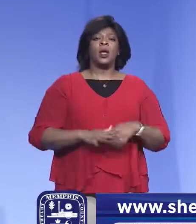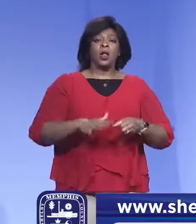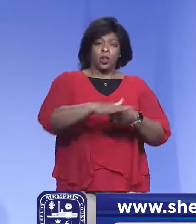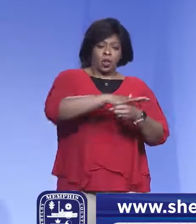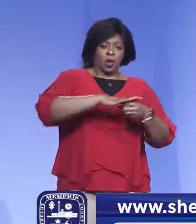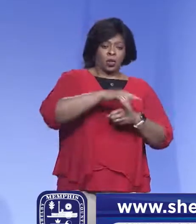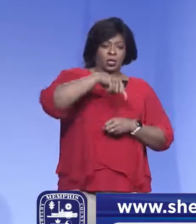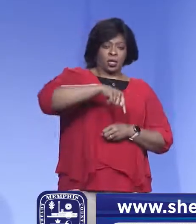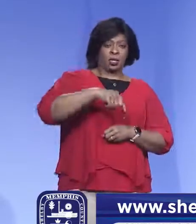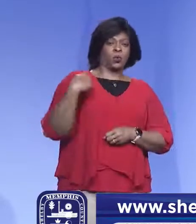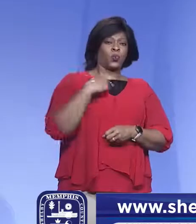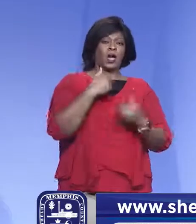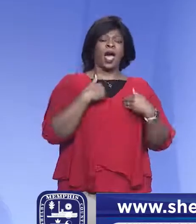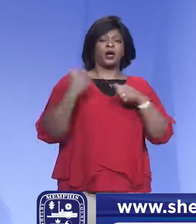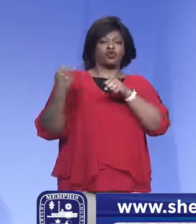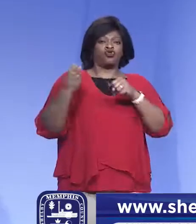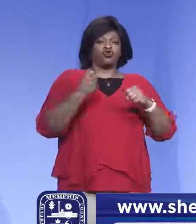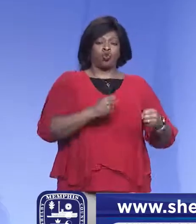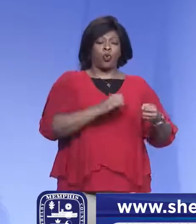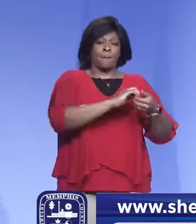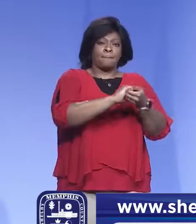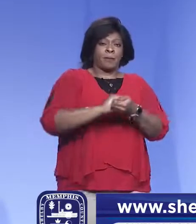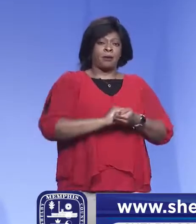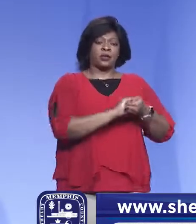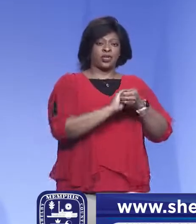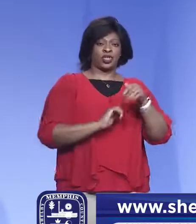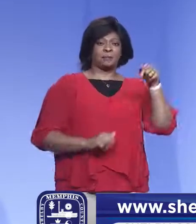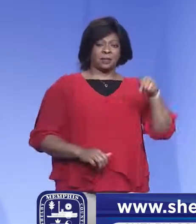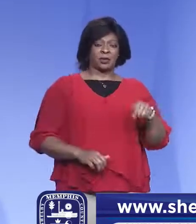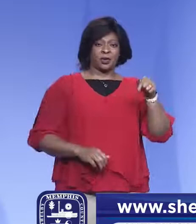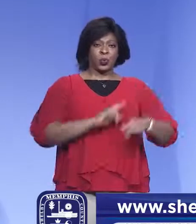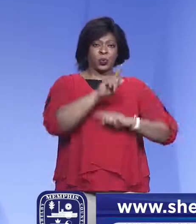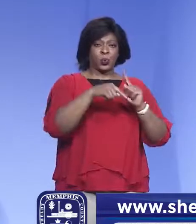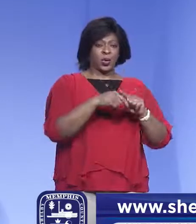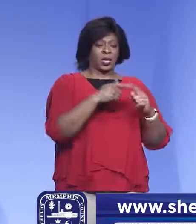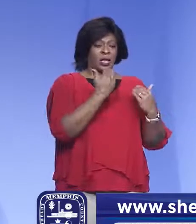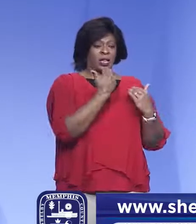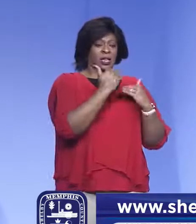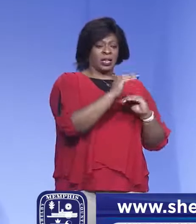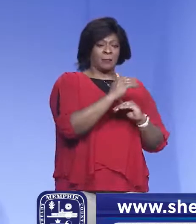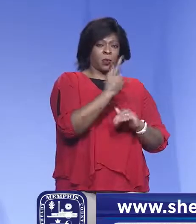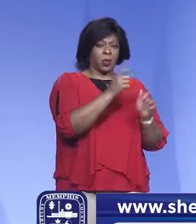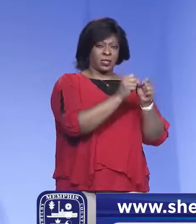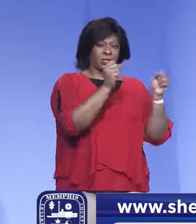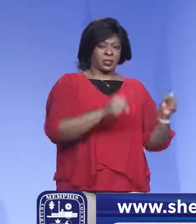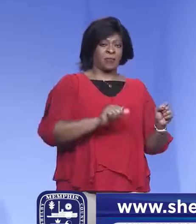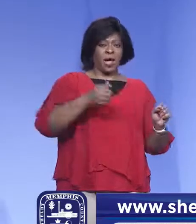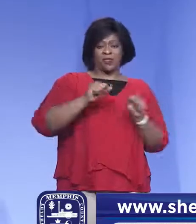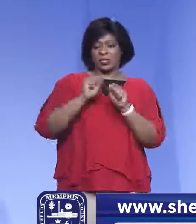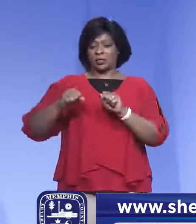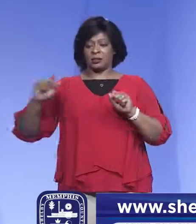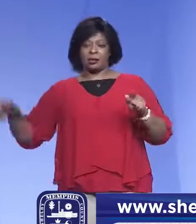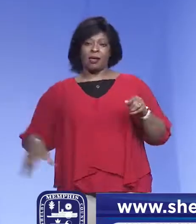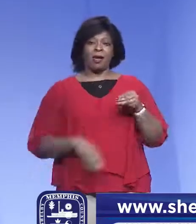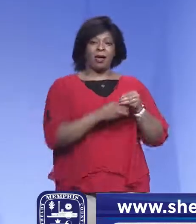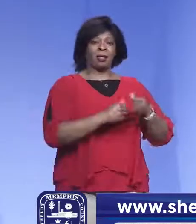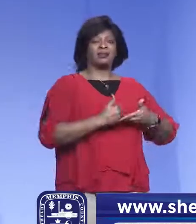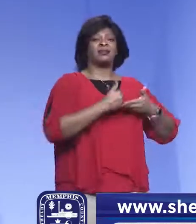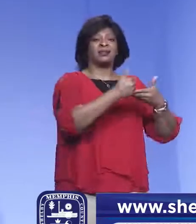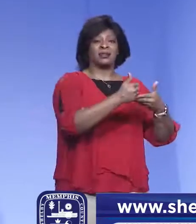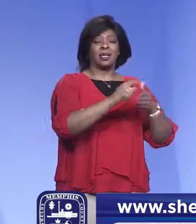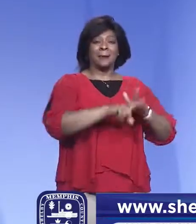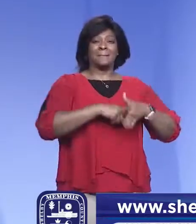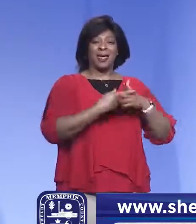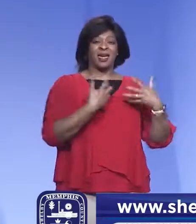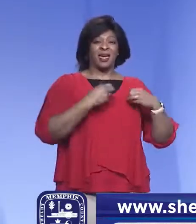locally we have had a very strong partnership. And so when there are limits in one system, the other system helps. So in the